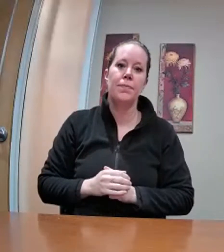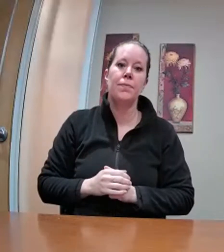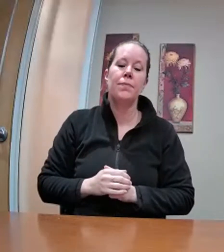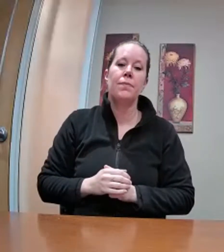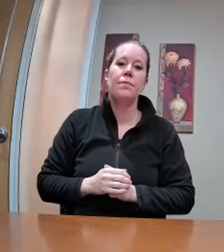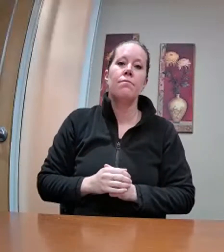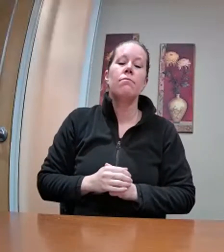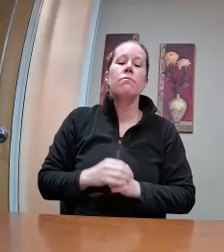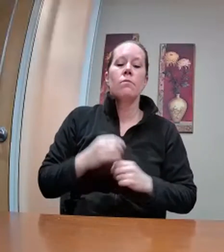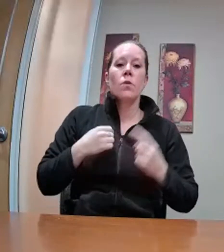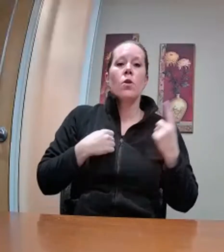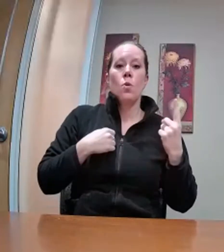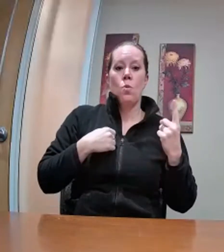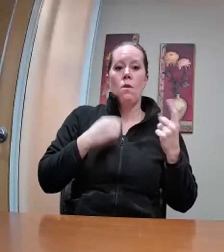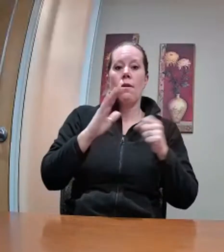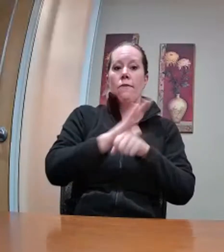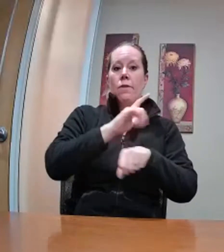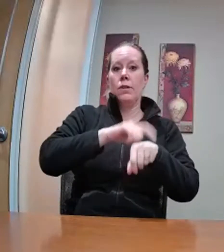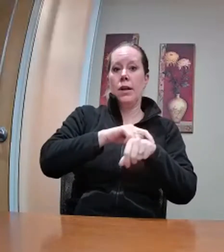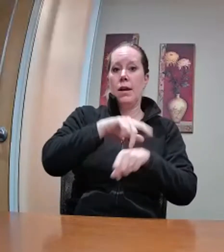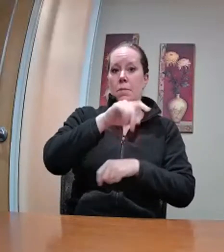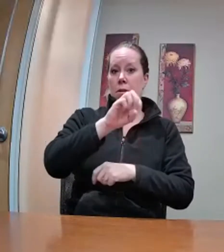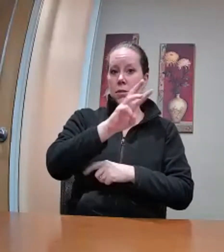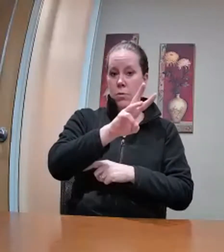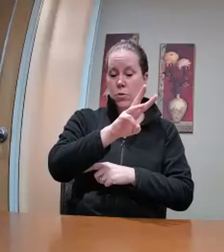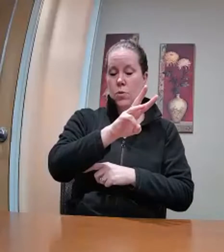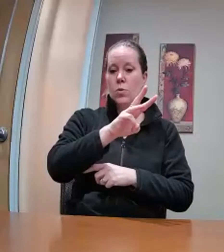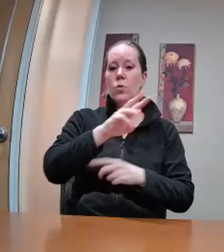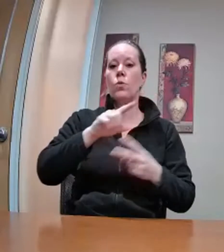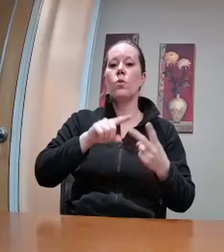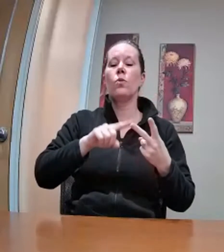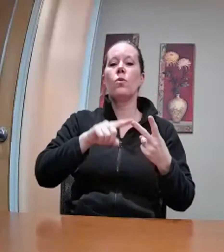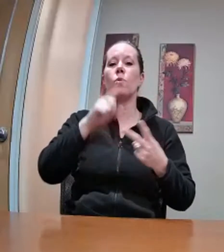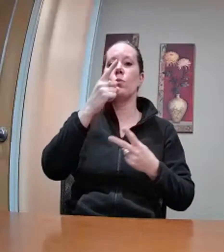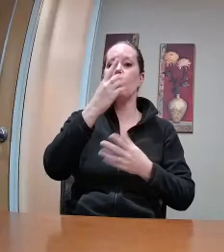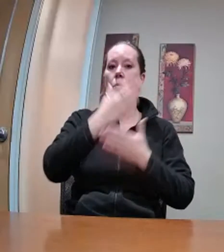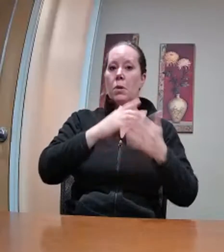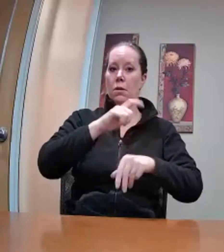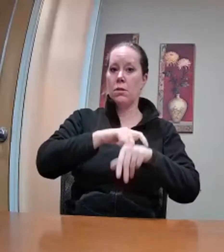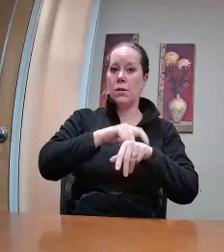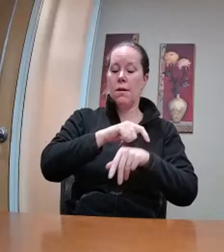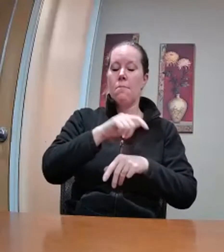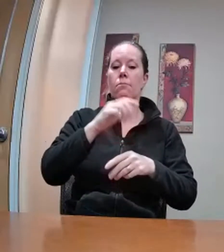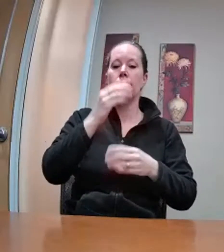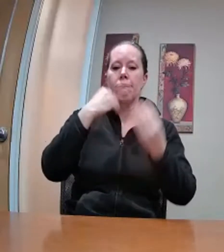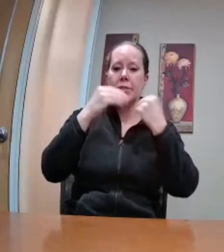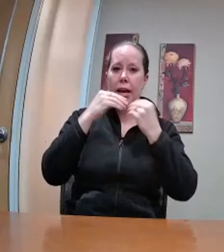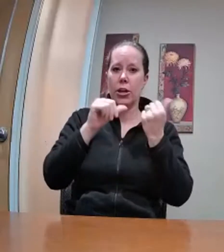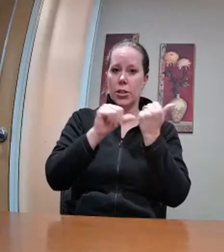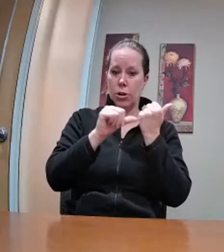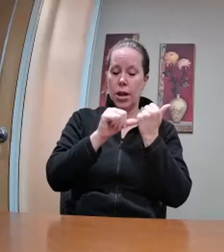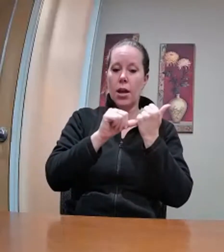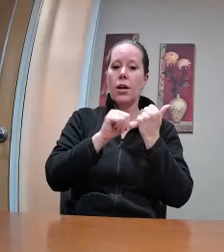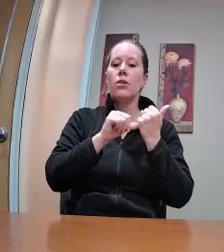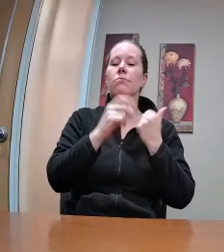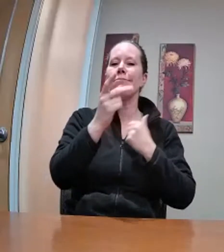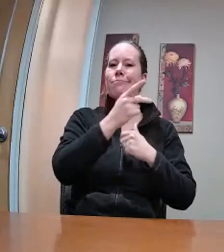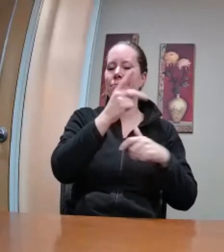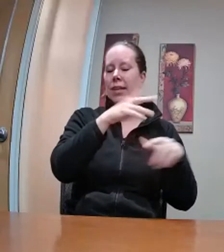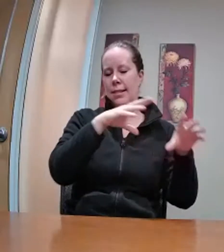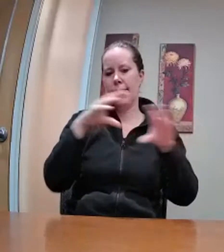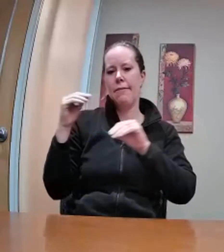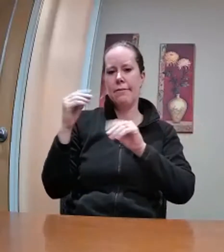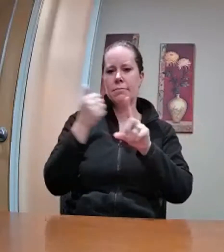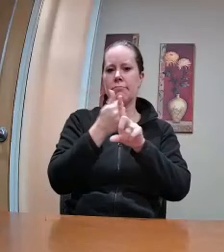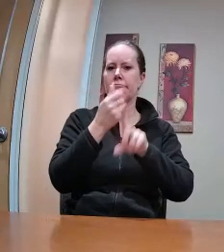So we did end up losing one full-time PSW and one part-time dietary aide who chose not to be